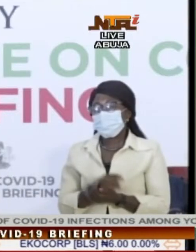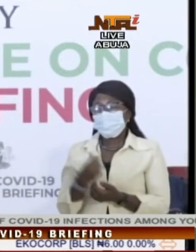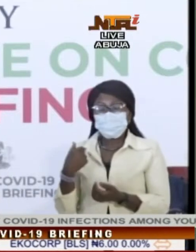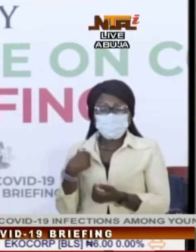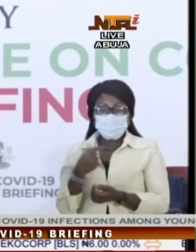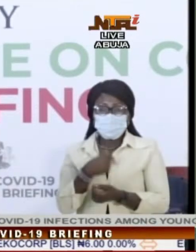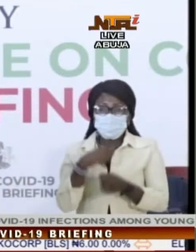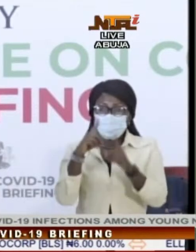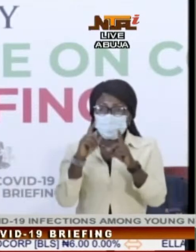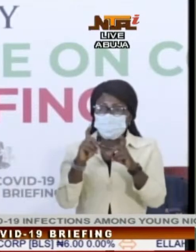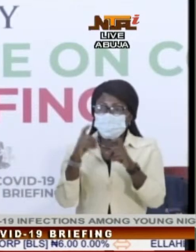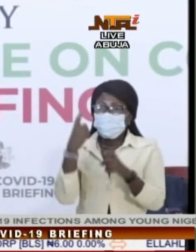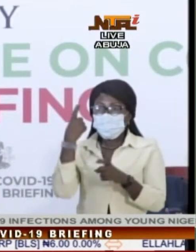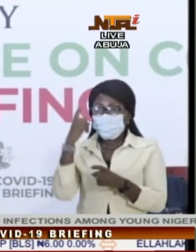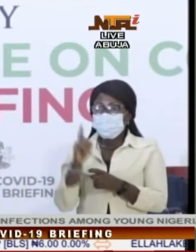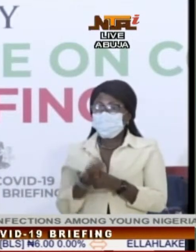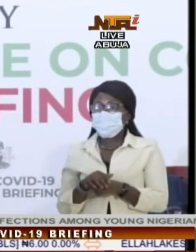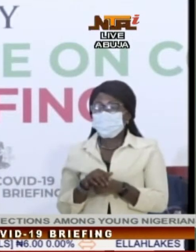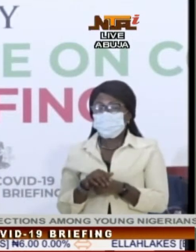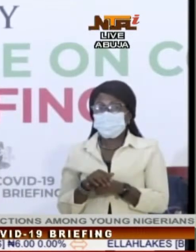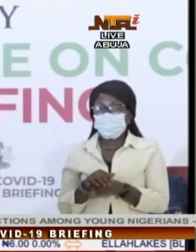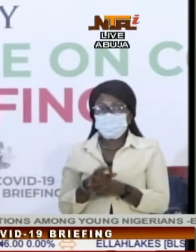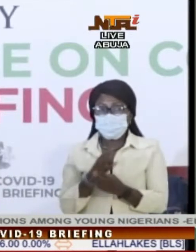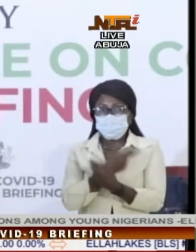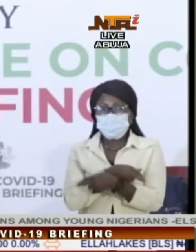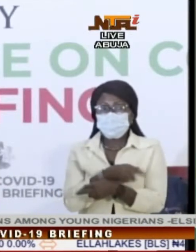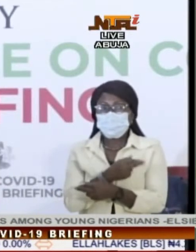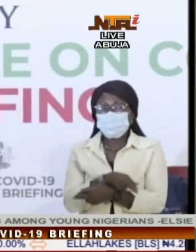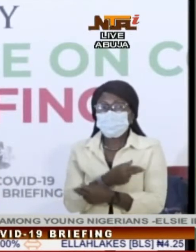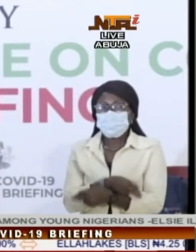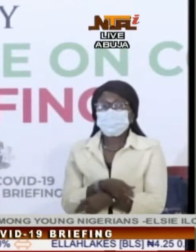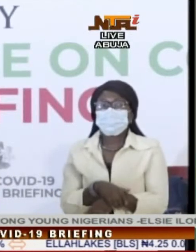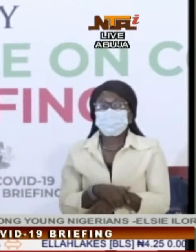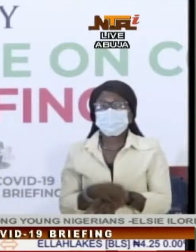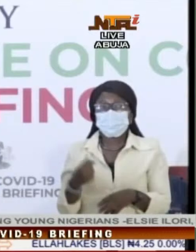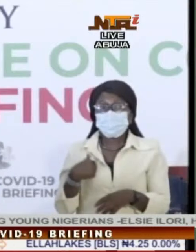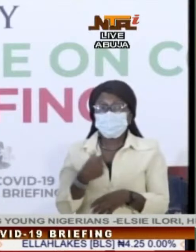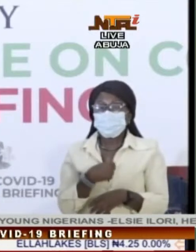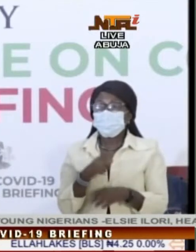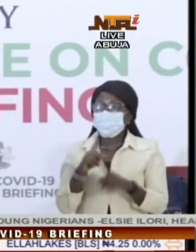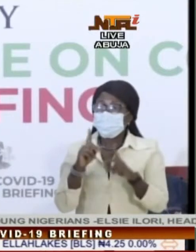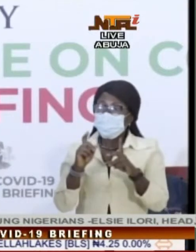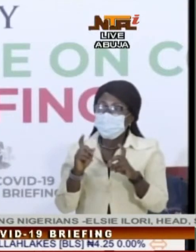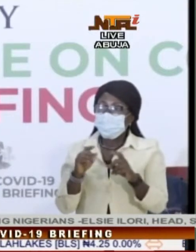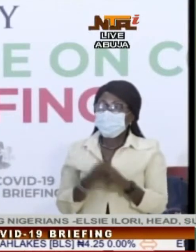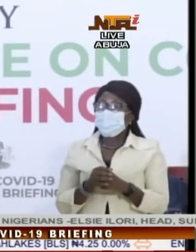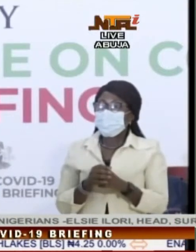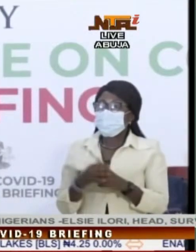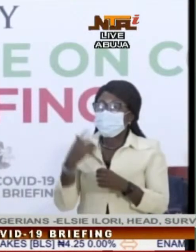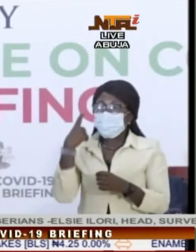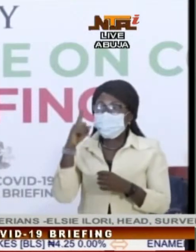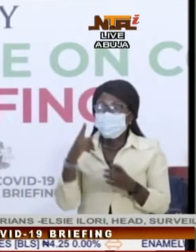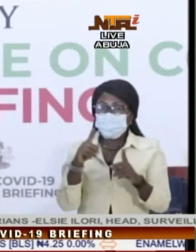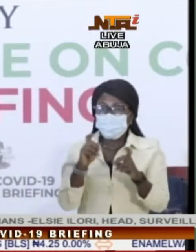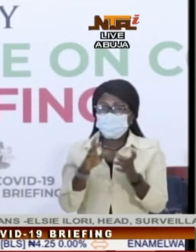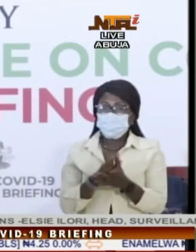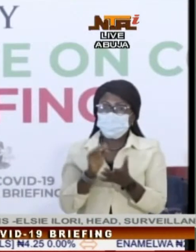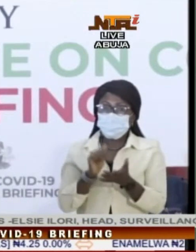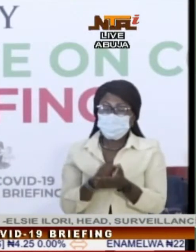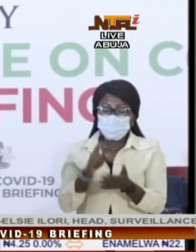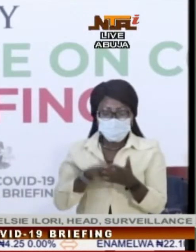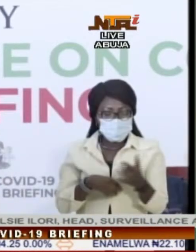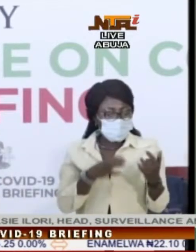we are testing for the serological test. Sorry, the serological test is currently ongoing, and so that's what is